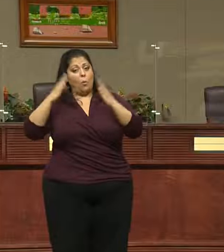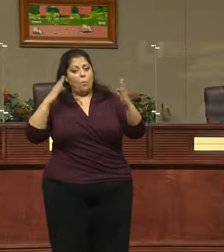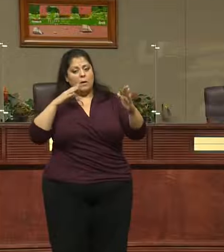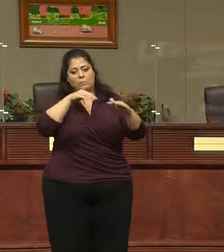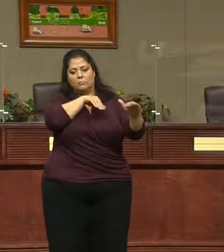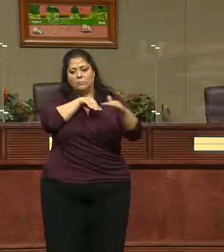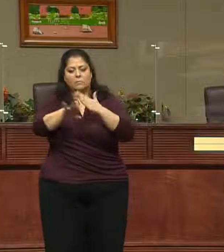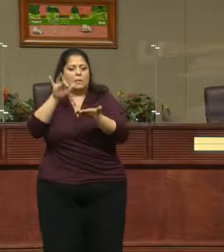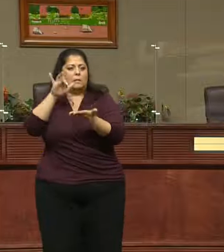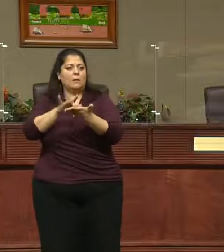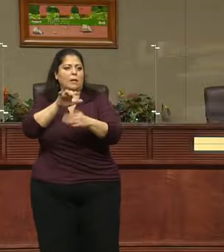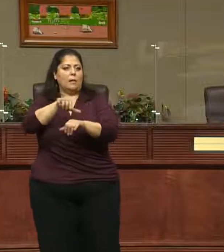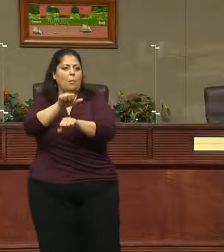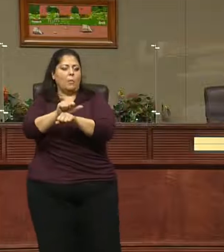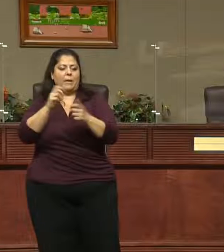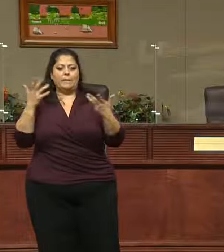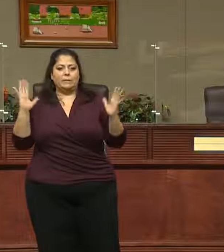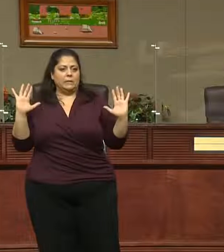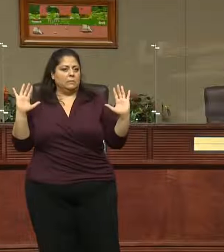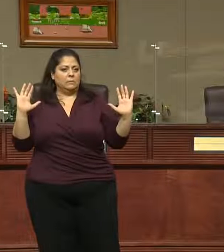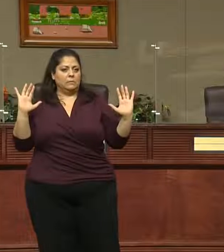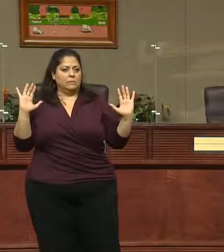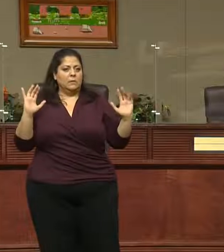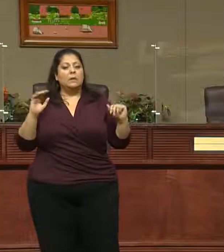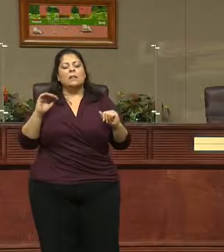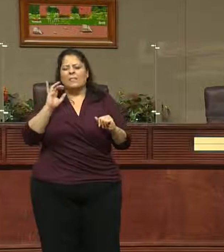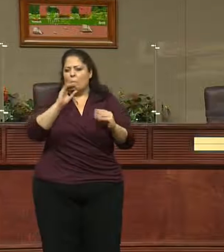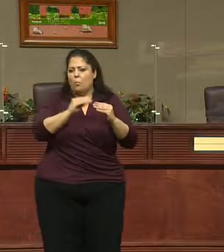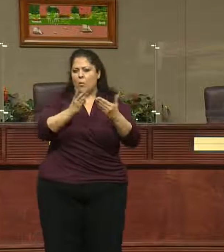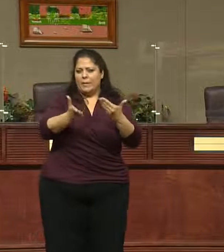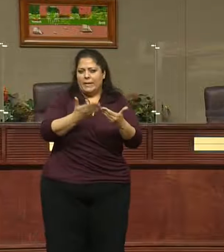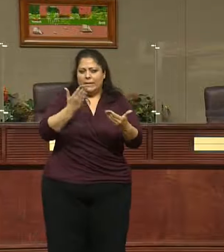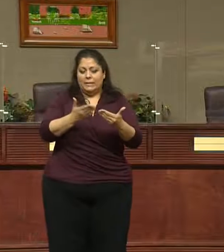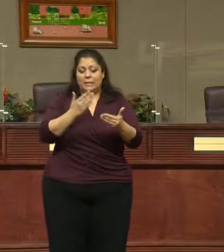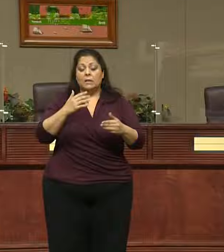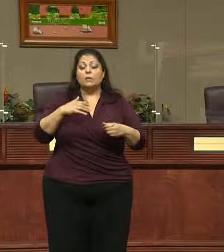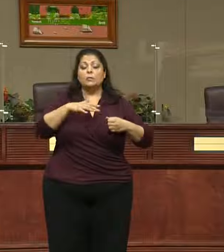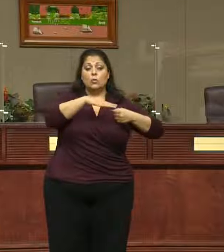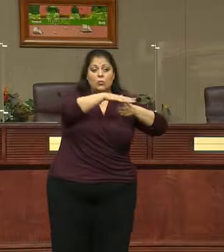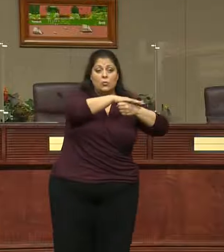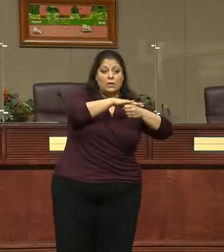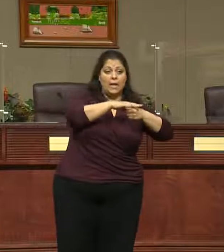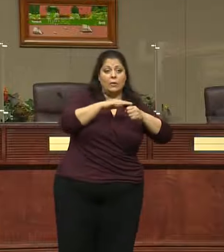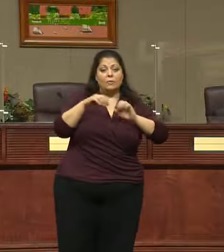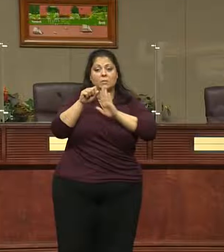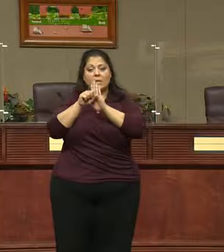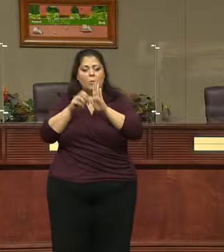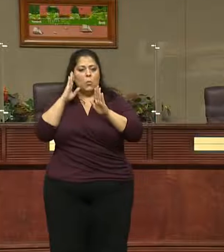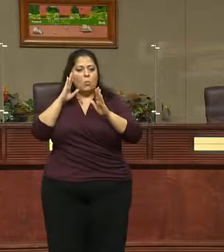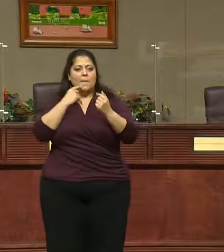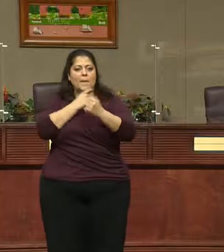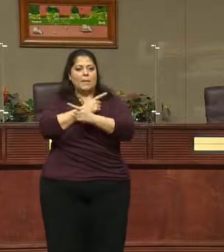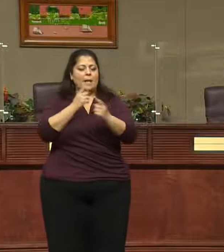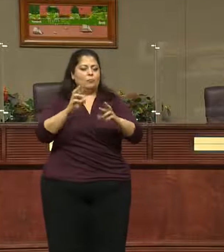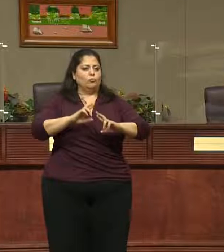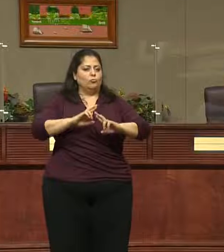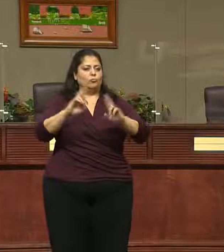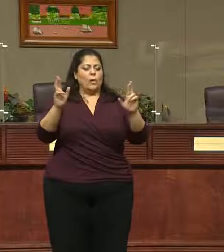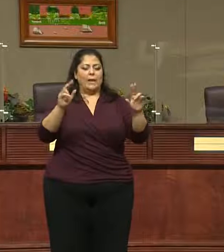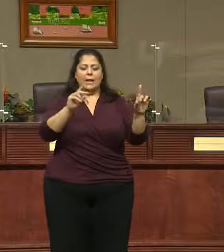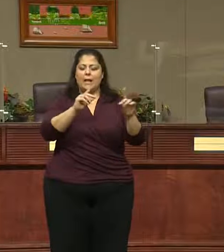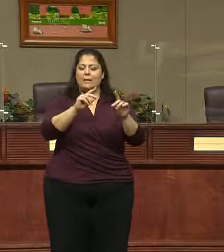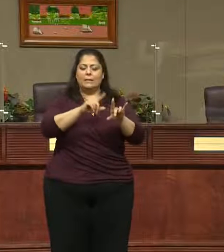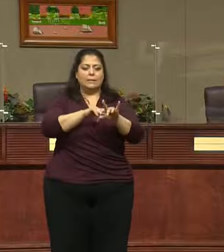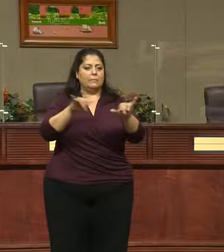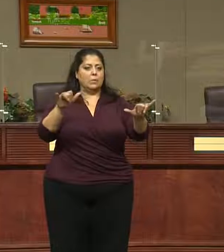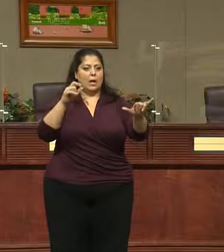It will make it a lot easier. We will announce in the county and us simultaneously when the site becomes ready for